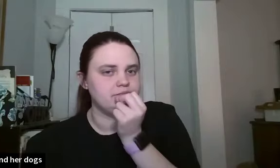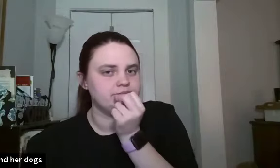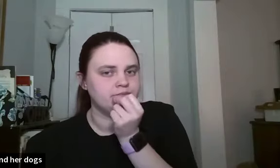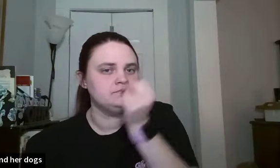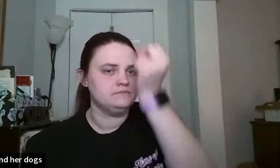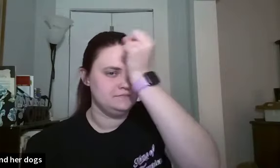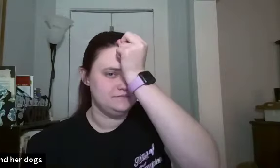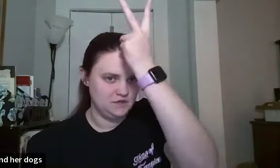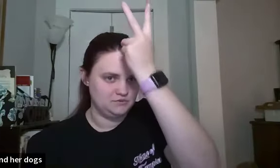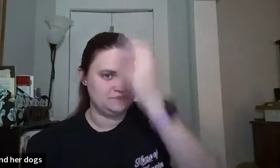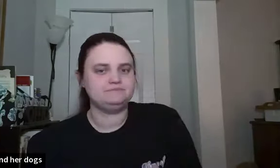thing. Goat.